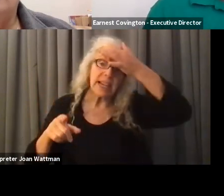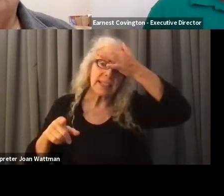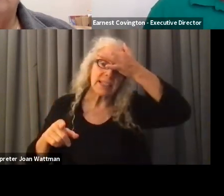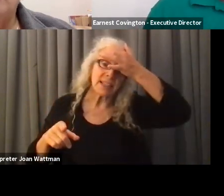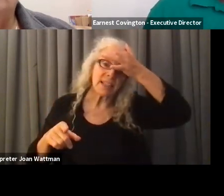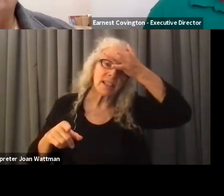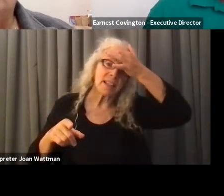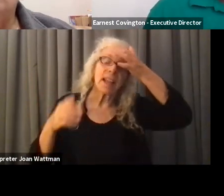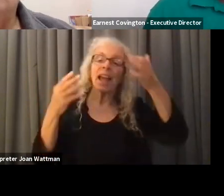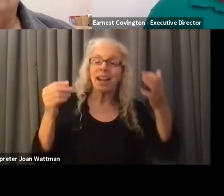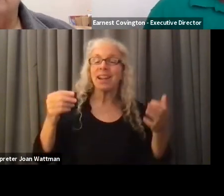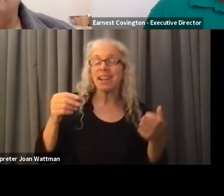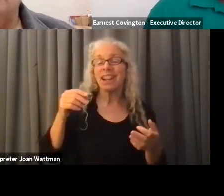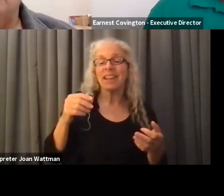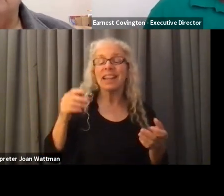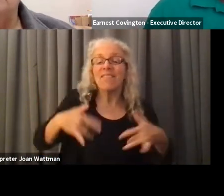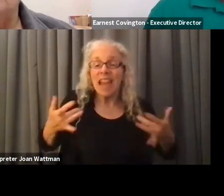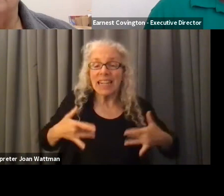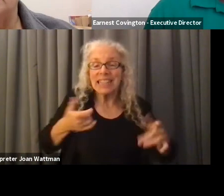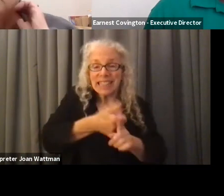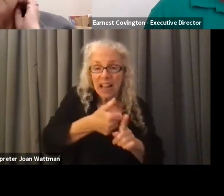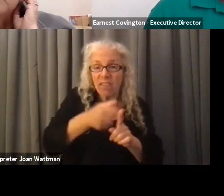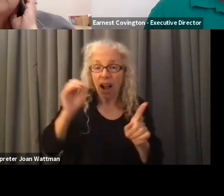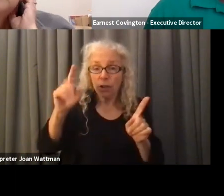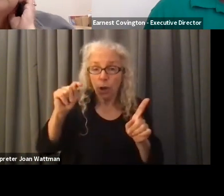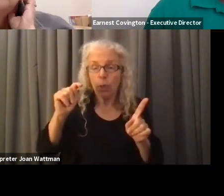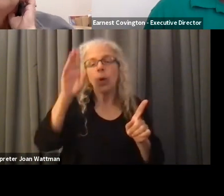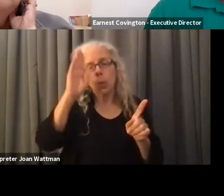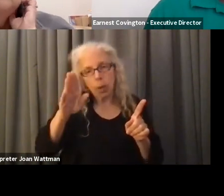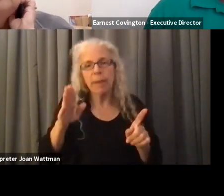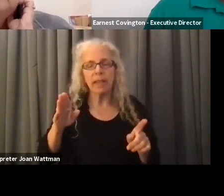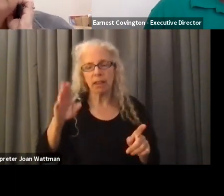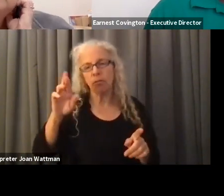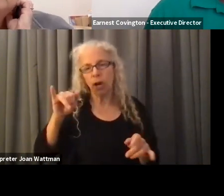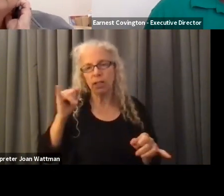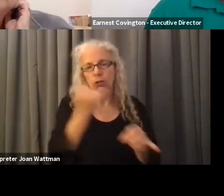And it Yes. will be held at the School for the Deaf unless somebody has a better suggestion.